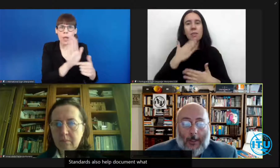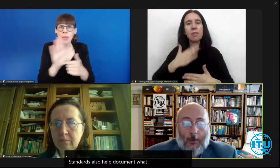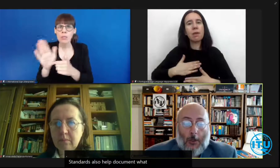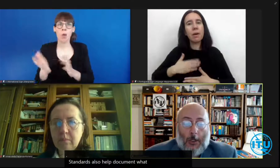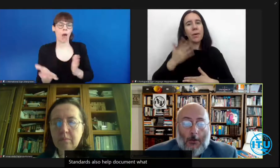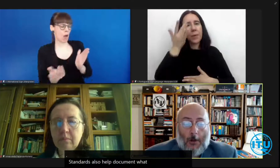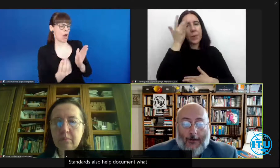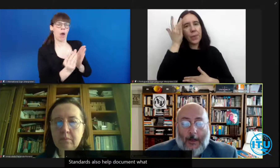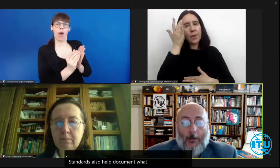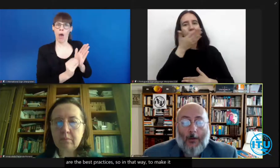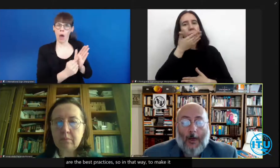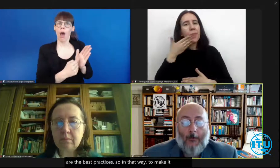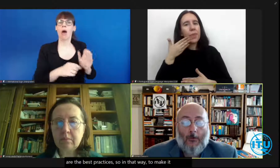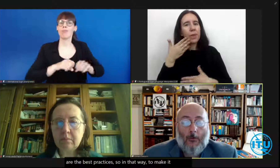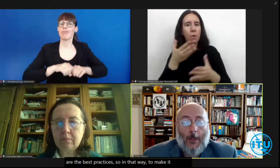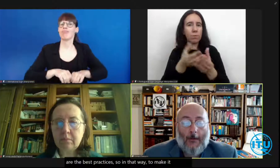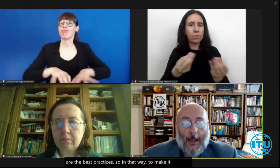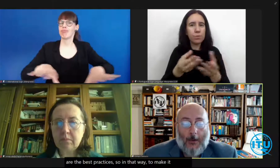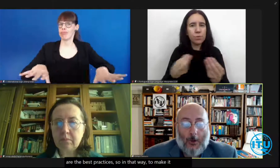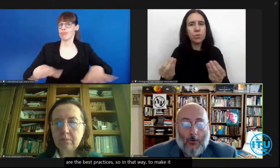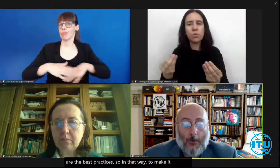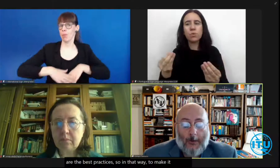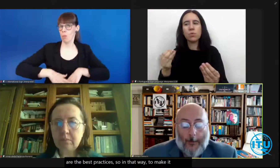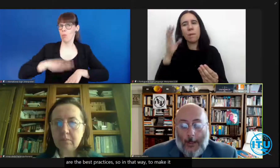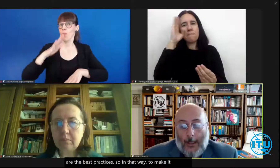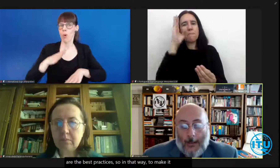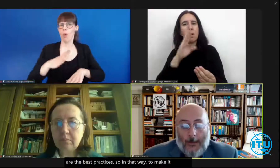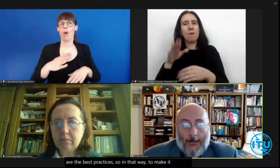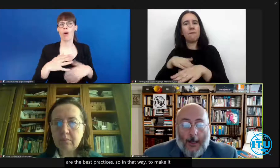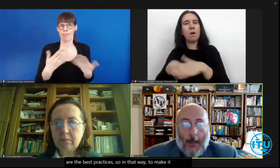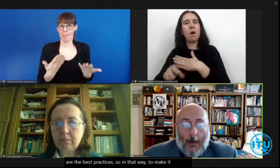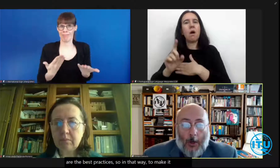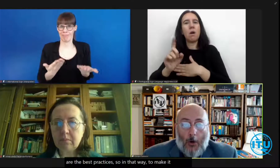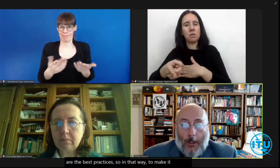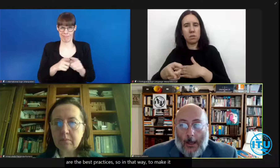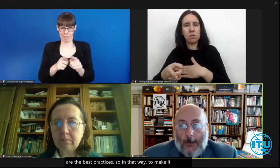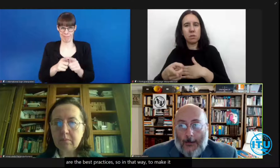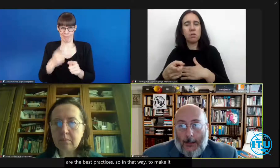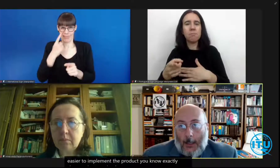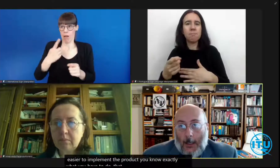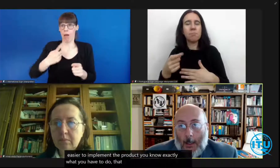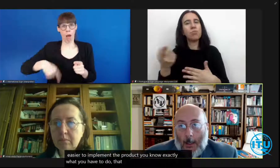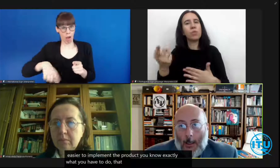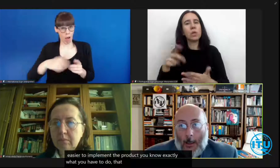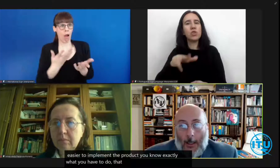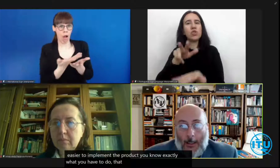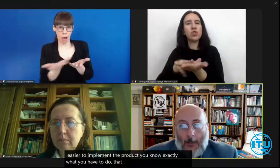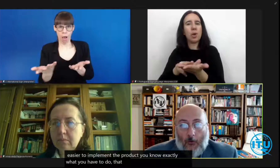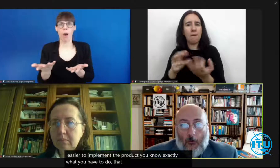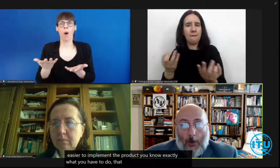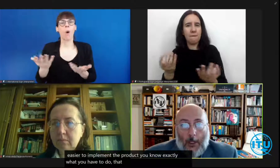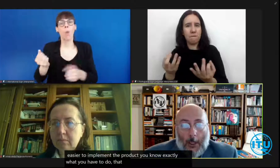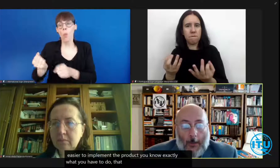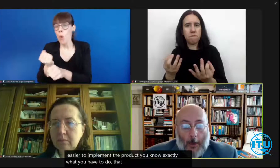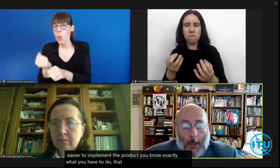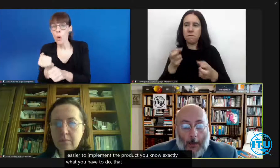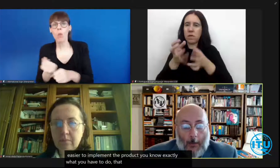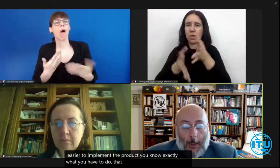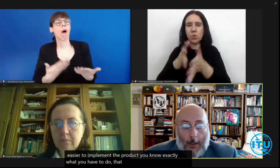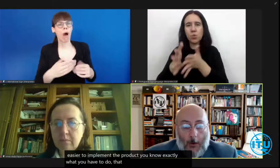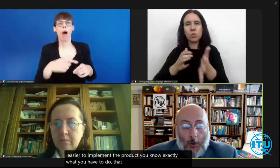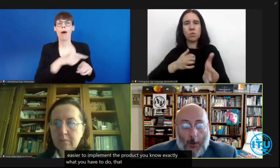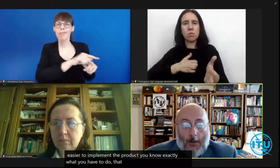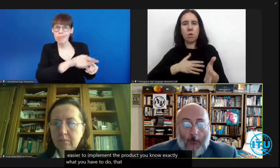to implement a product. You know exactly what you have to do and that you are doing something that is recognized in the industry and